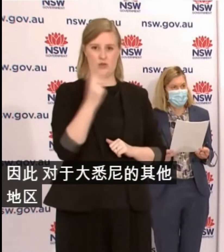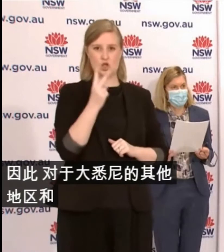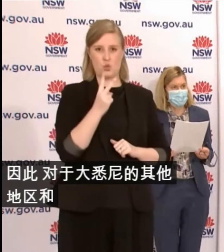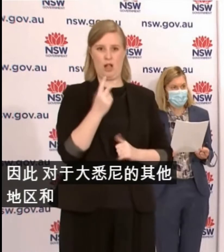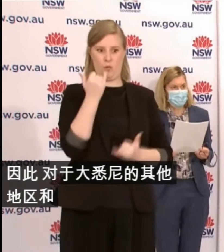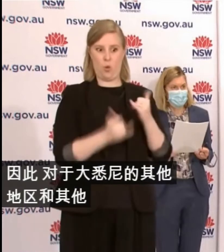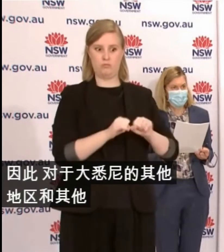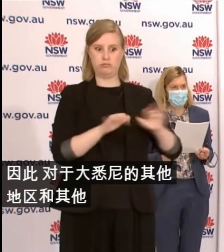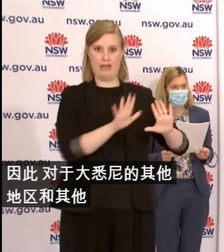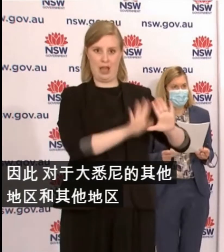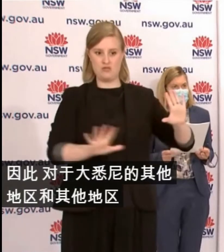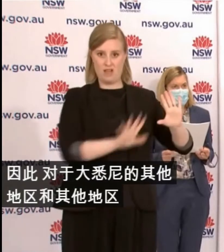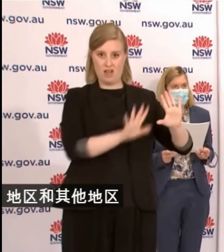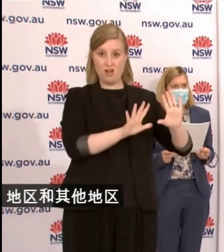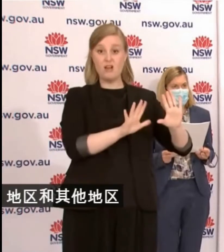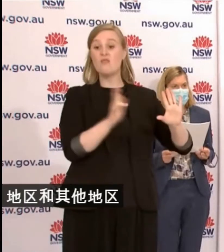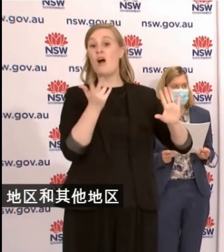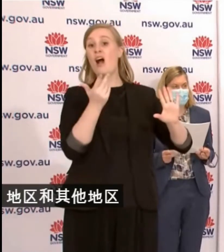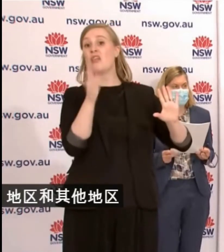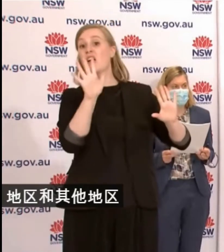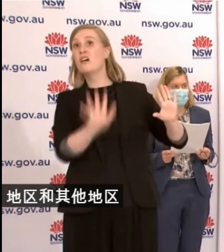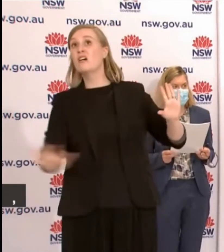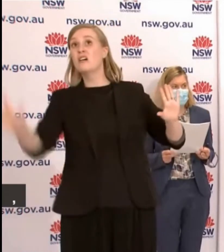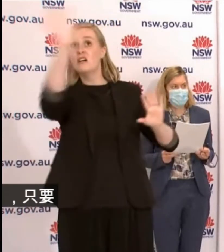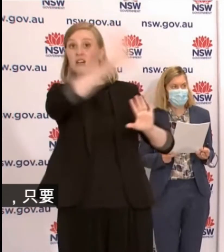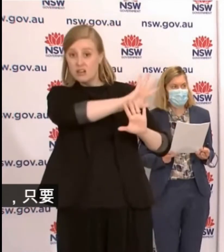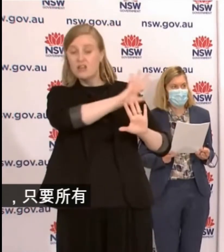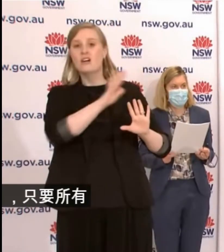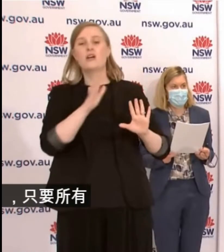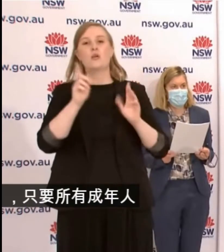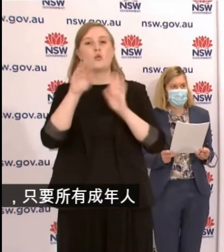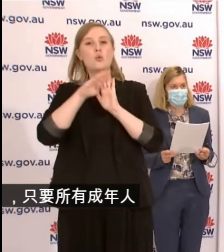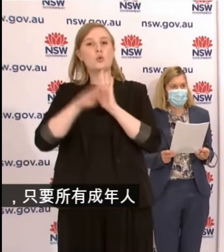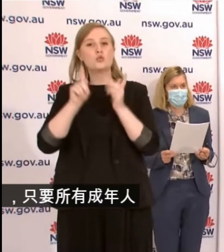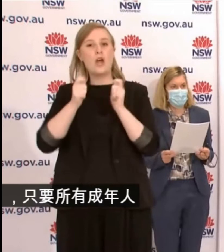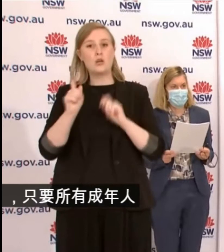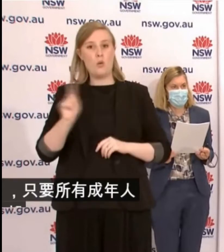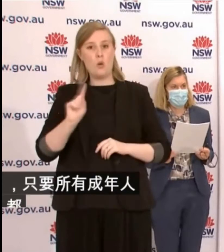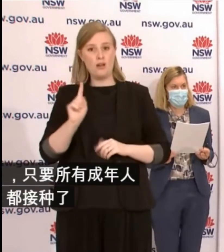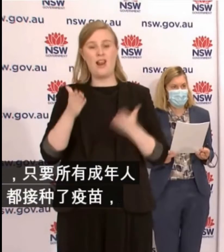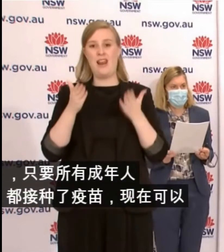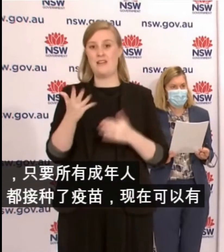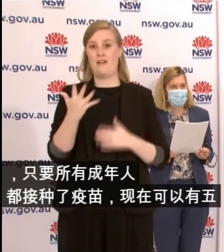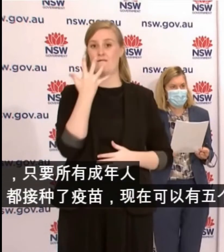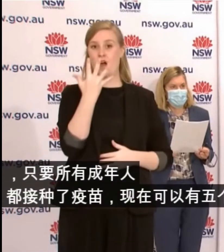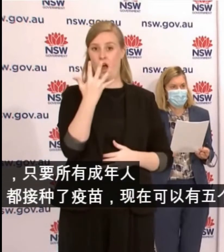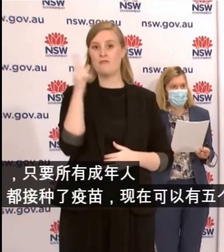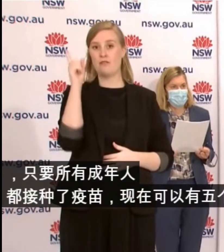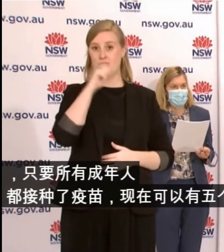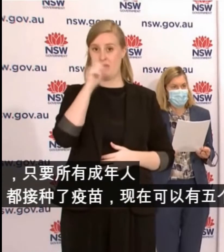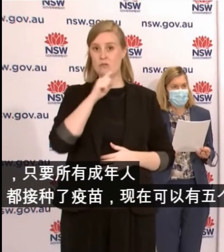Sydney and for the regions, 5 people will now be able to gather outdoors so long as all adults are vaccinated. That